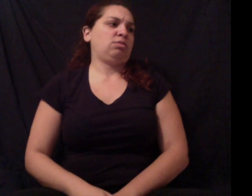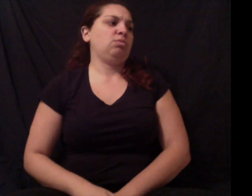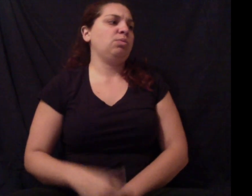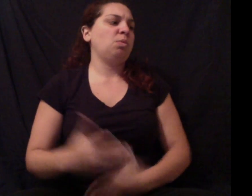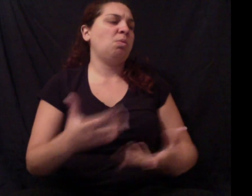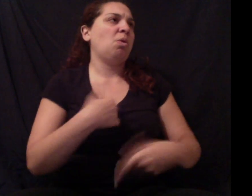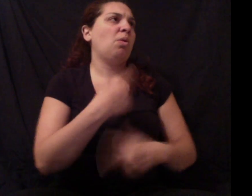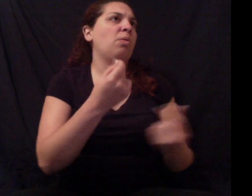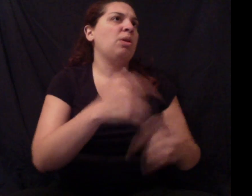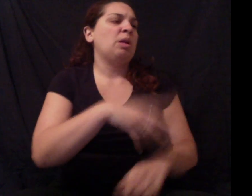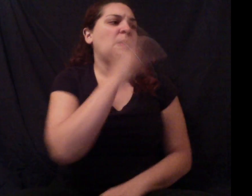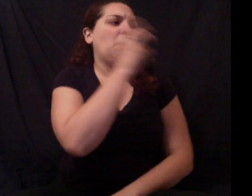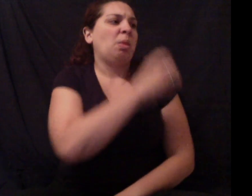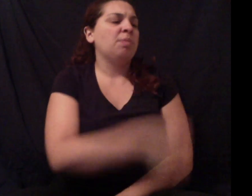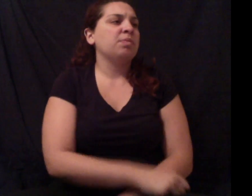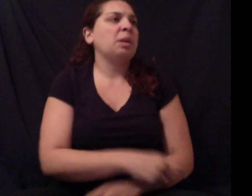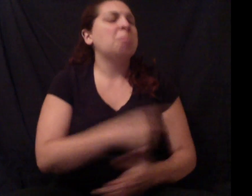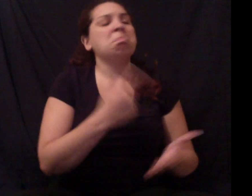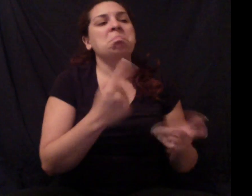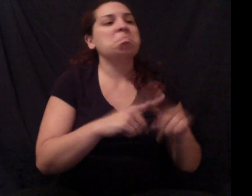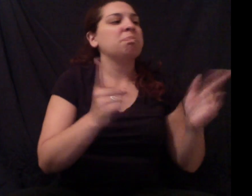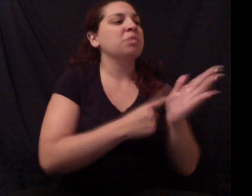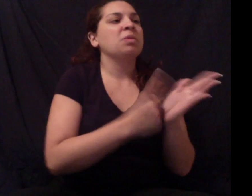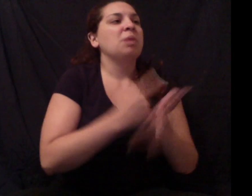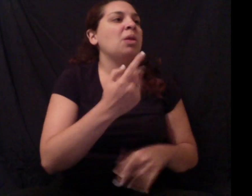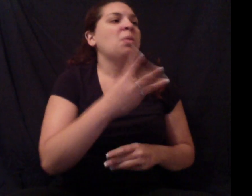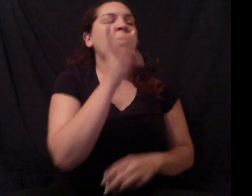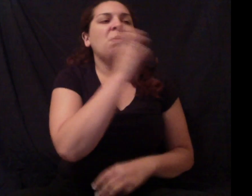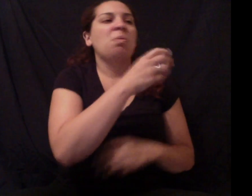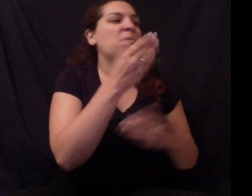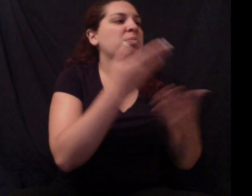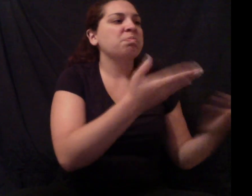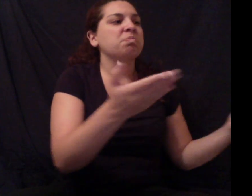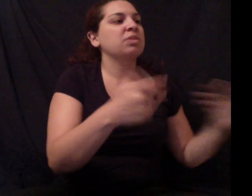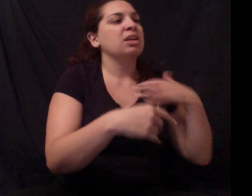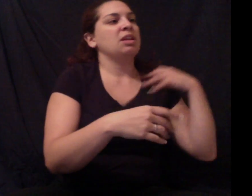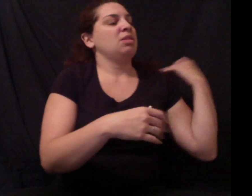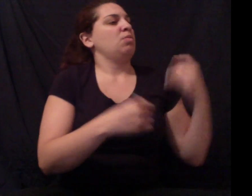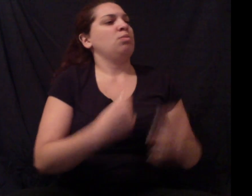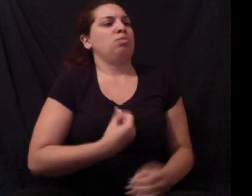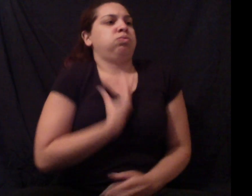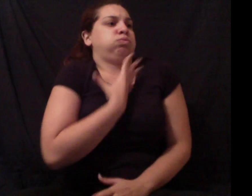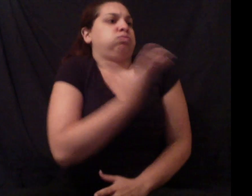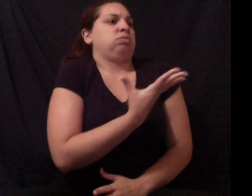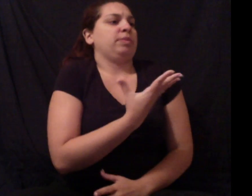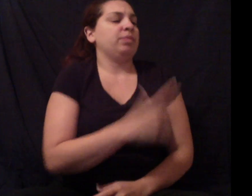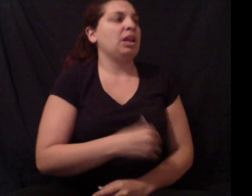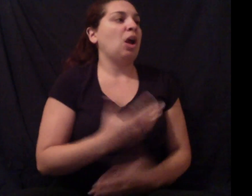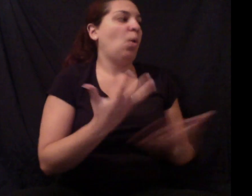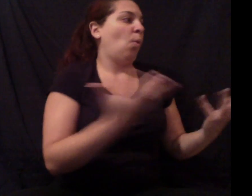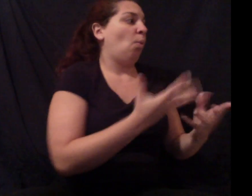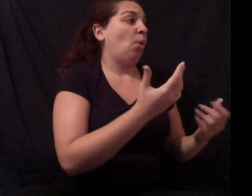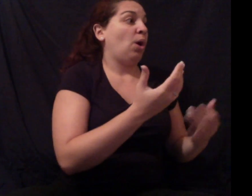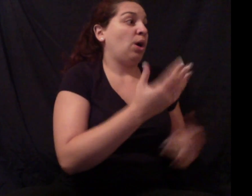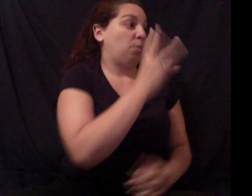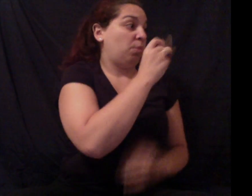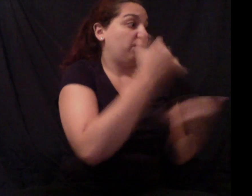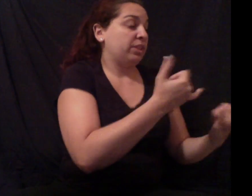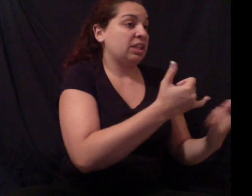What I'm doing is definitely can be considered weird, but sometimes it's the weirdest stuff that becomes the most inspiring. So what's weird today